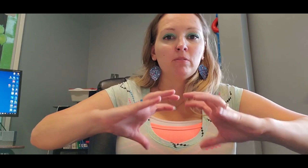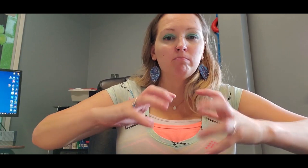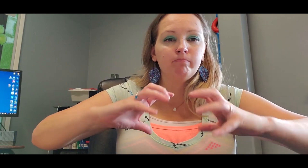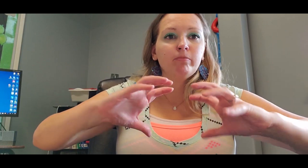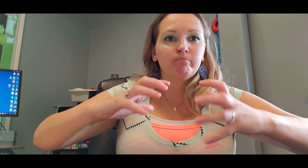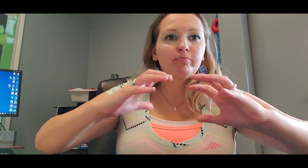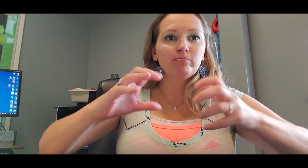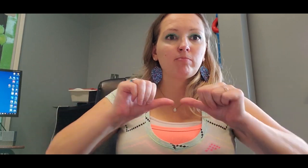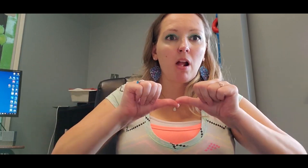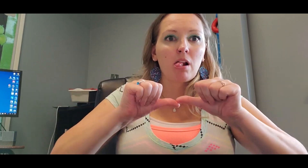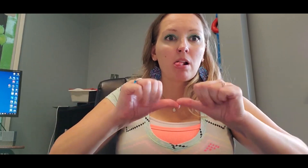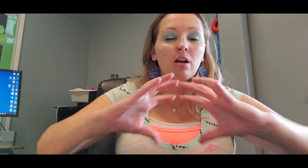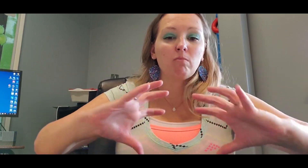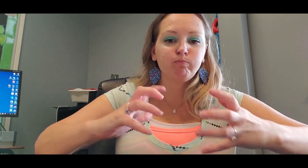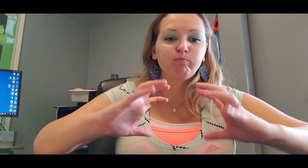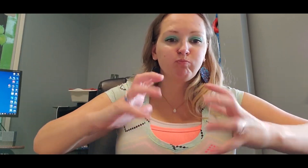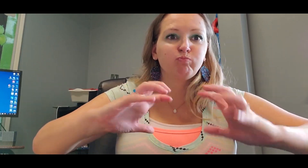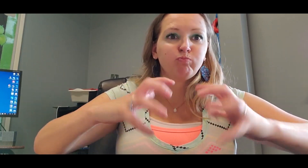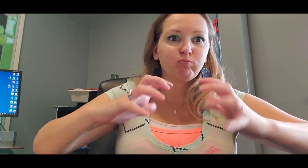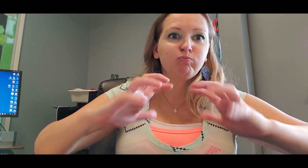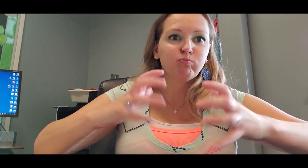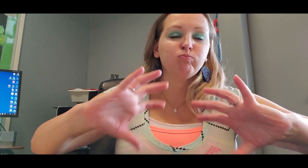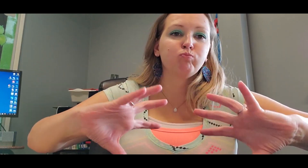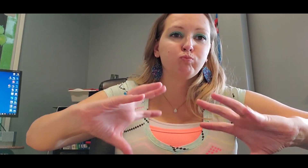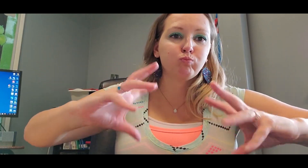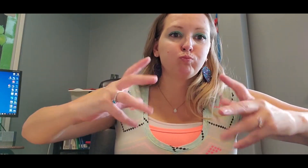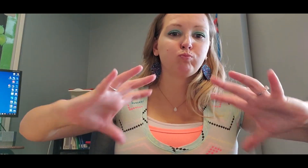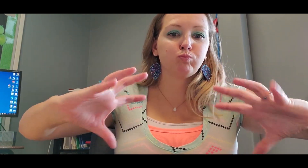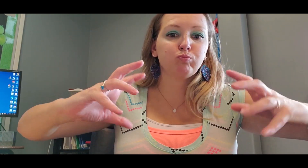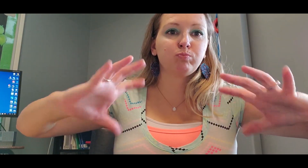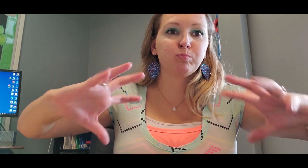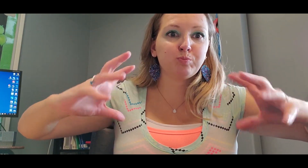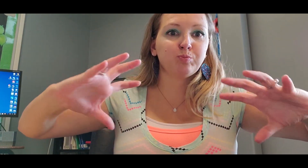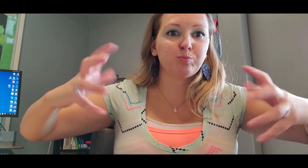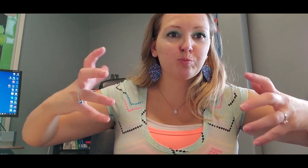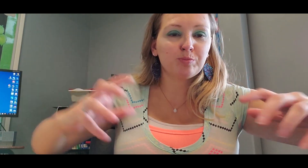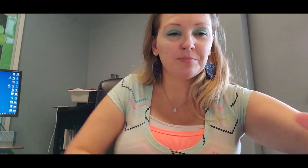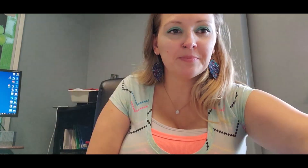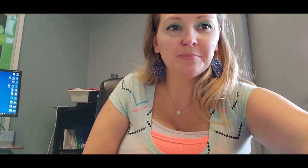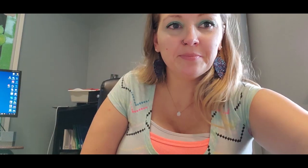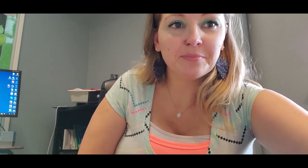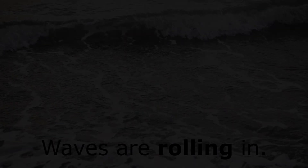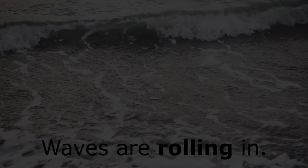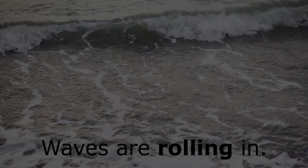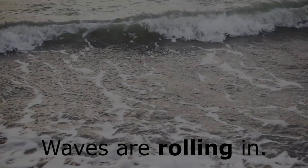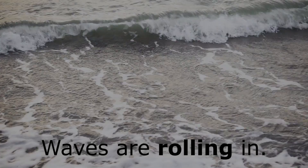snow into a large snowball. The more she rolls, the bigger it gets.